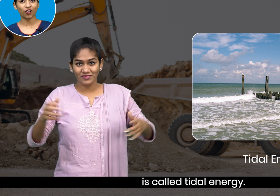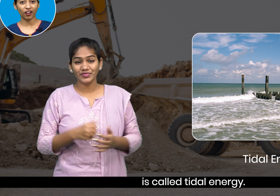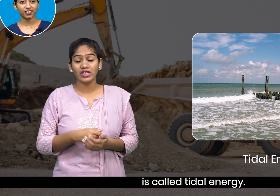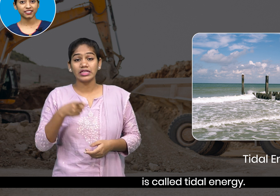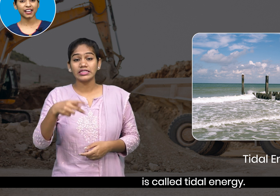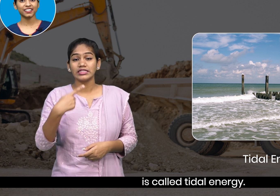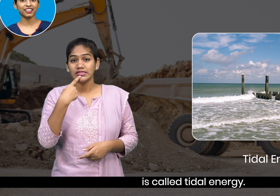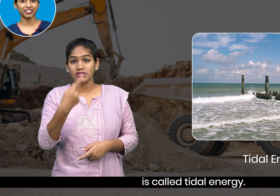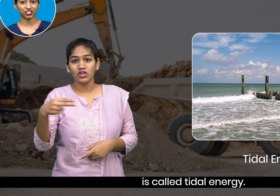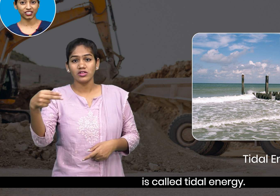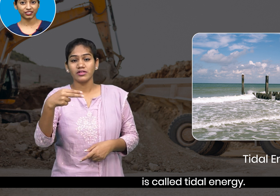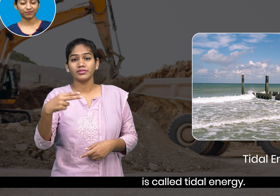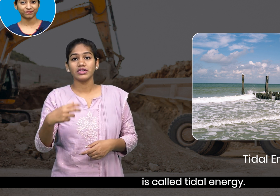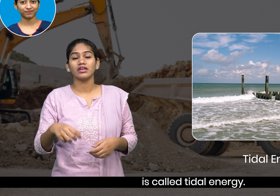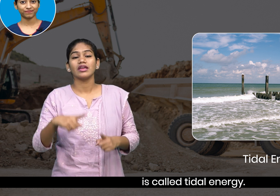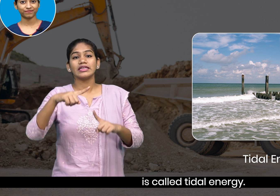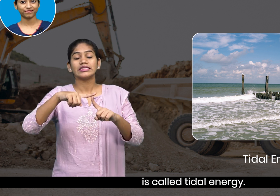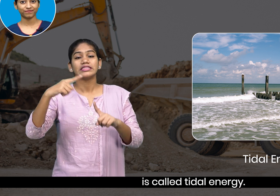is called tidal energy.